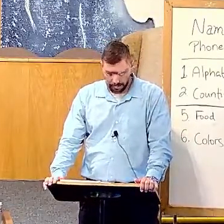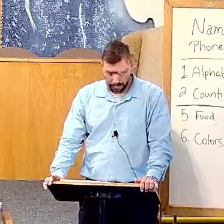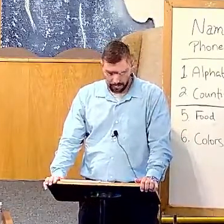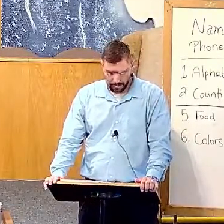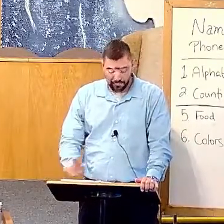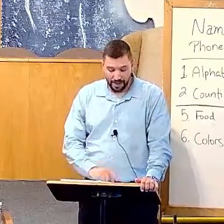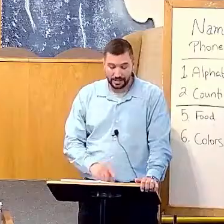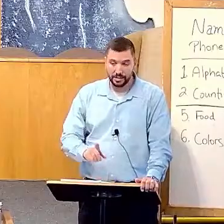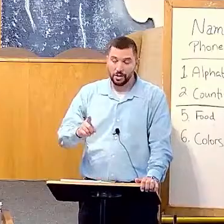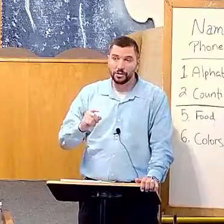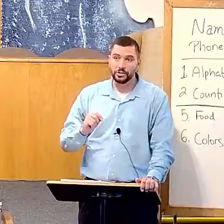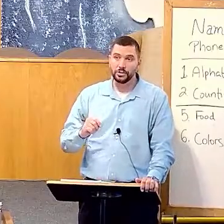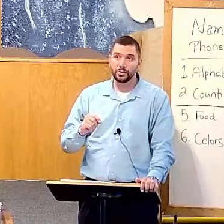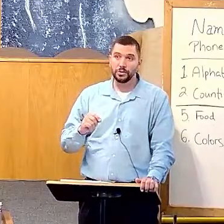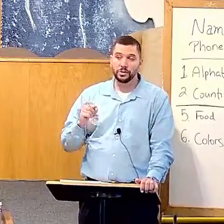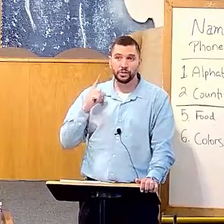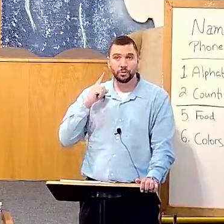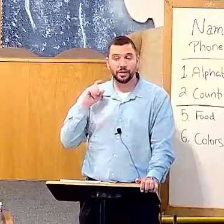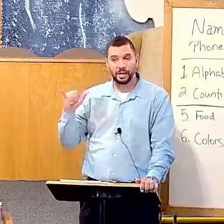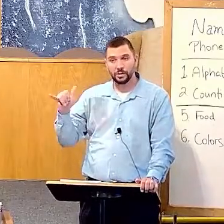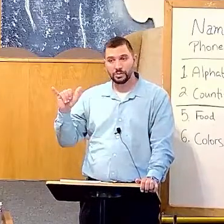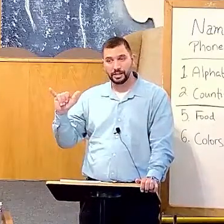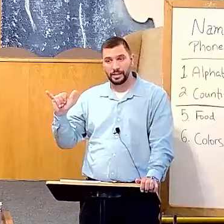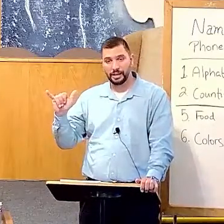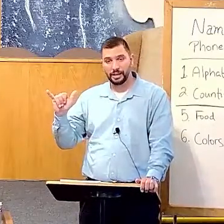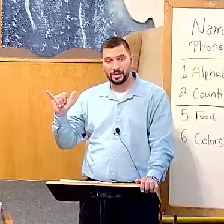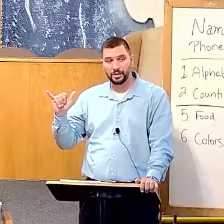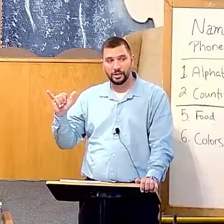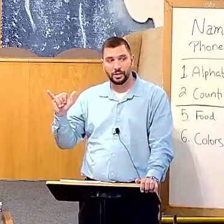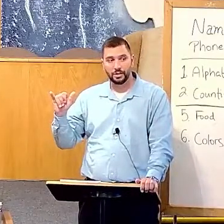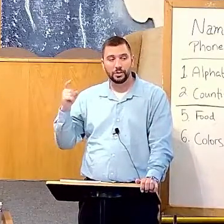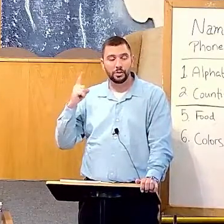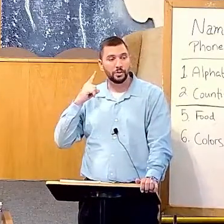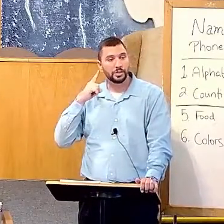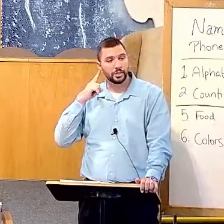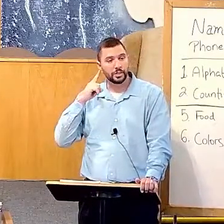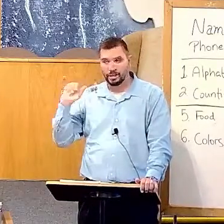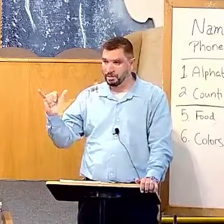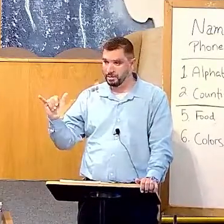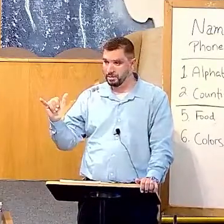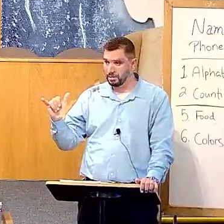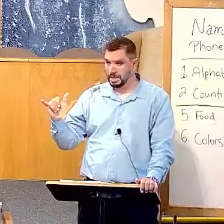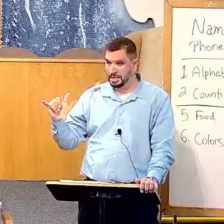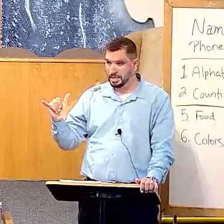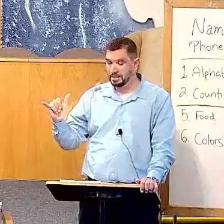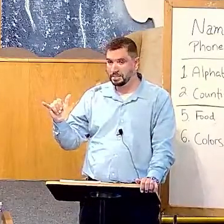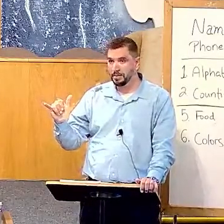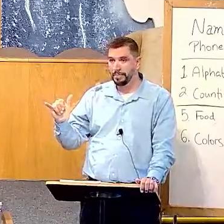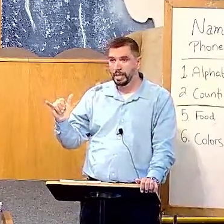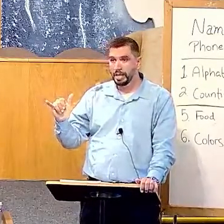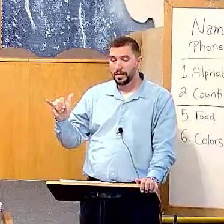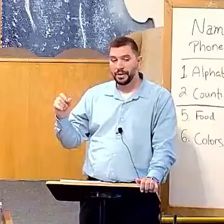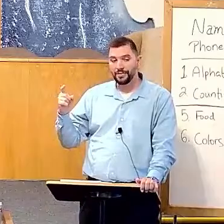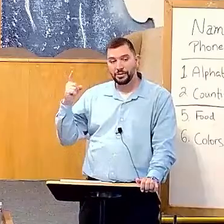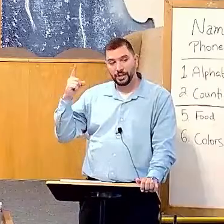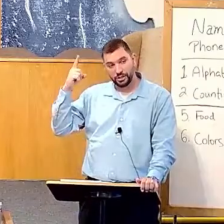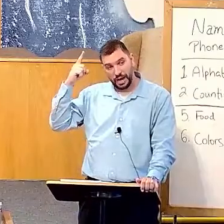in fact, also, so yellow is like that. Gold, touch your ear, like that. But if you touch your